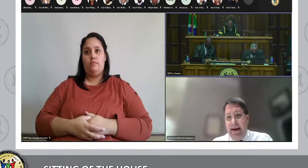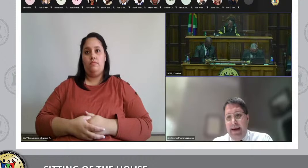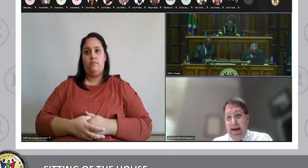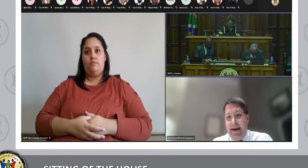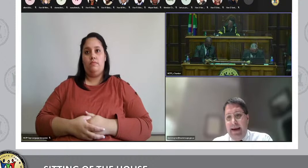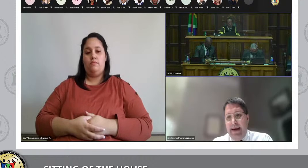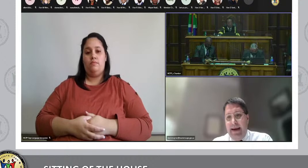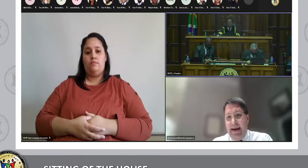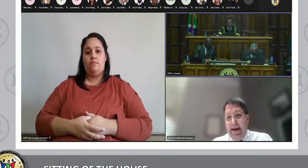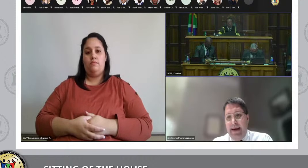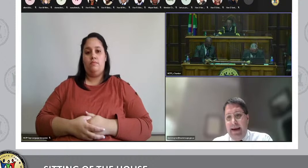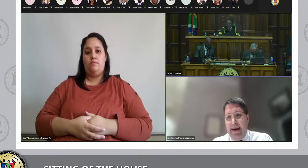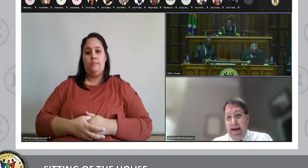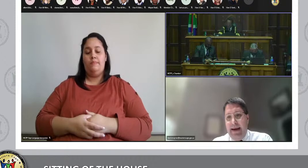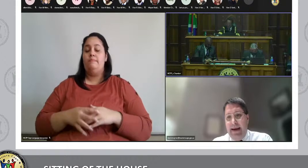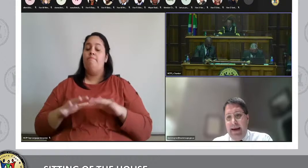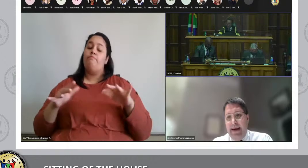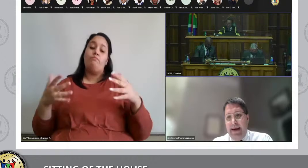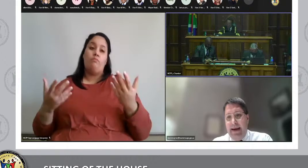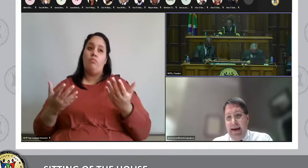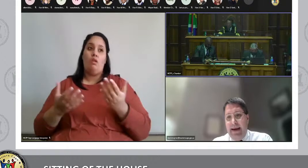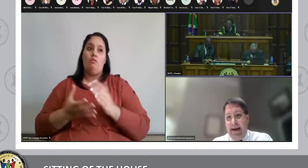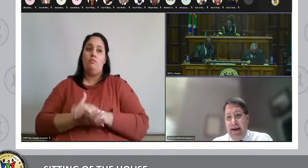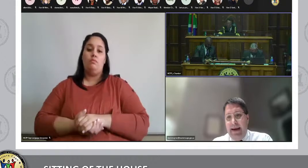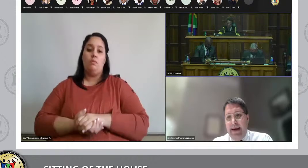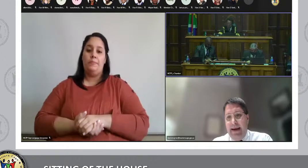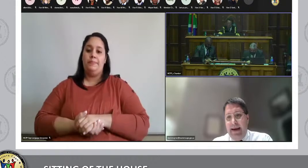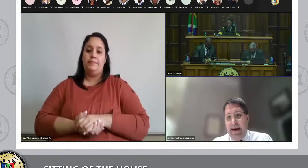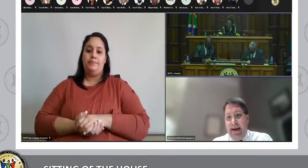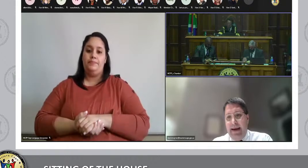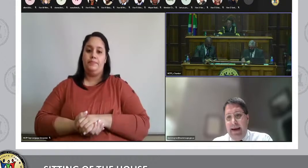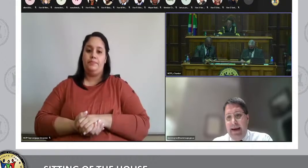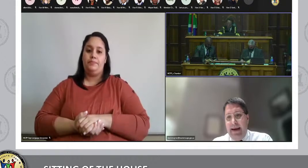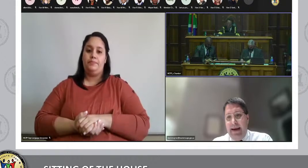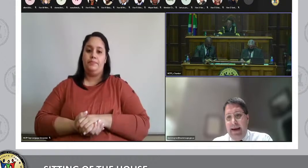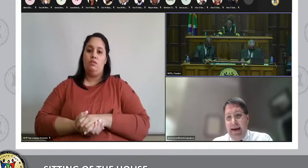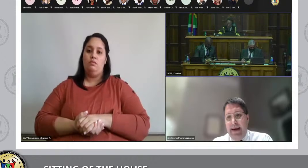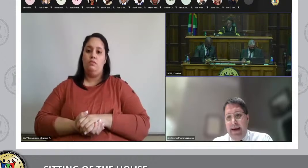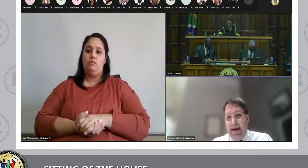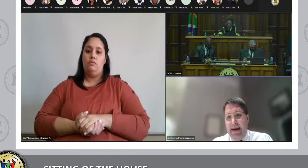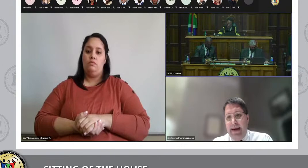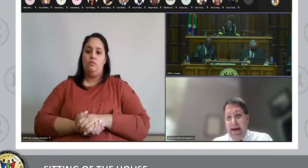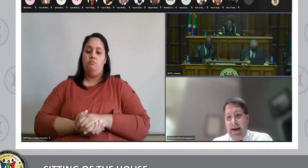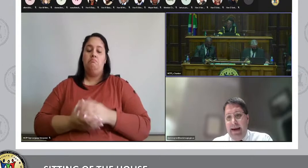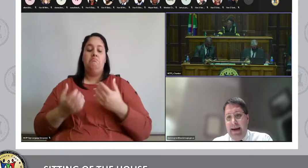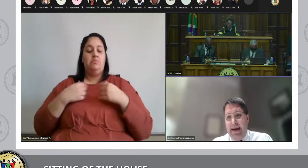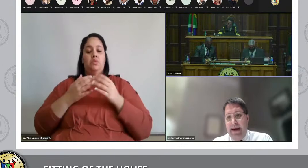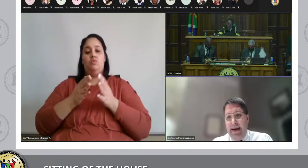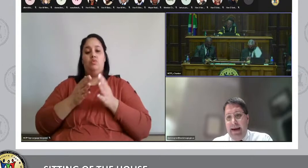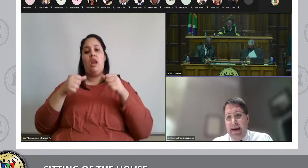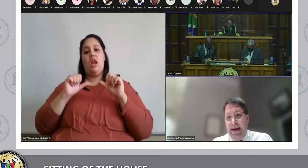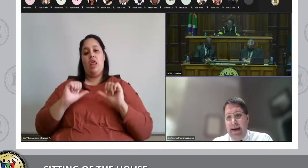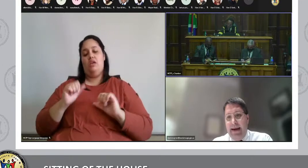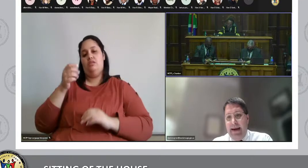All right. Honorable members, I'm going to request that we move to the next